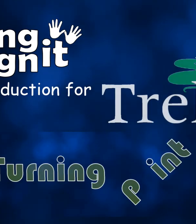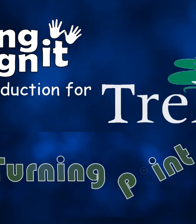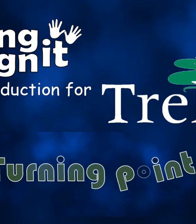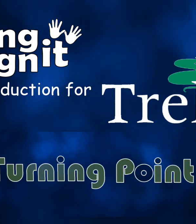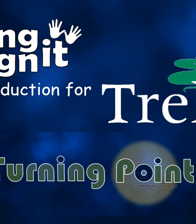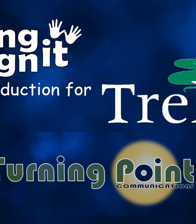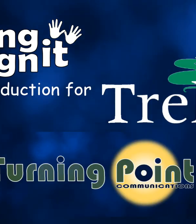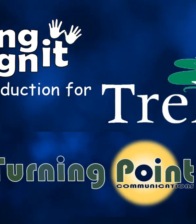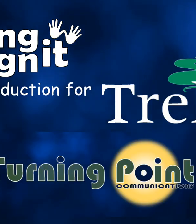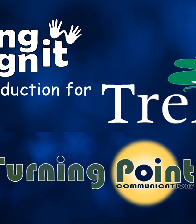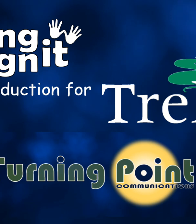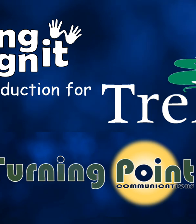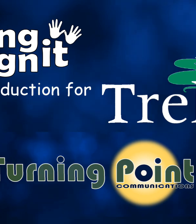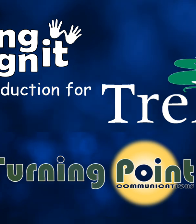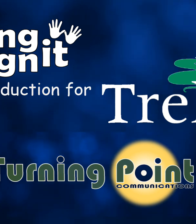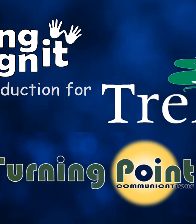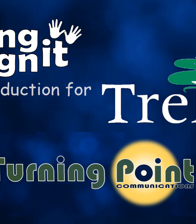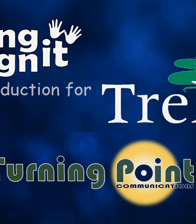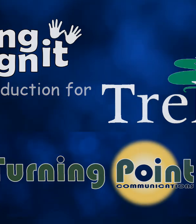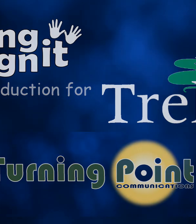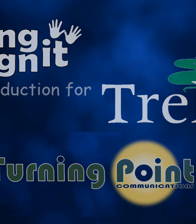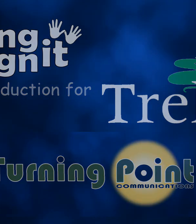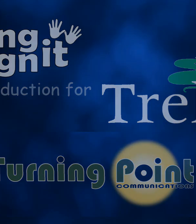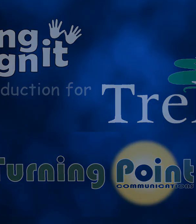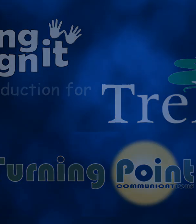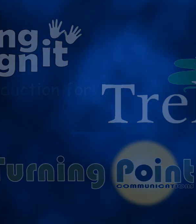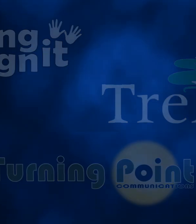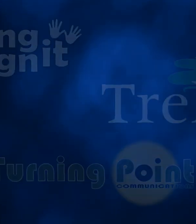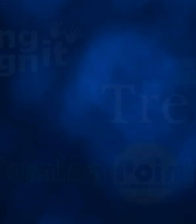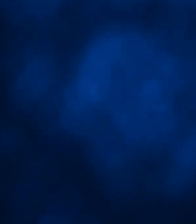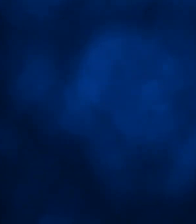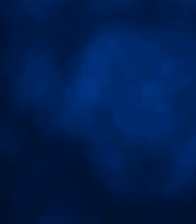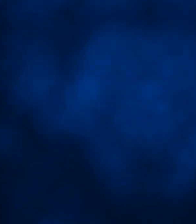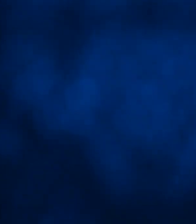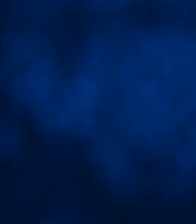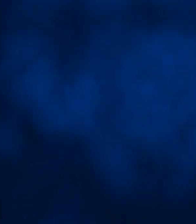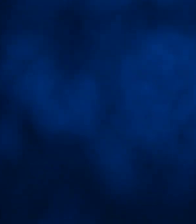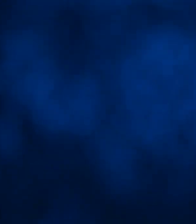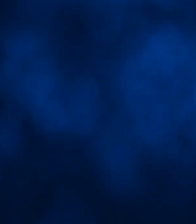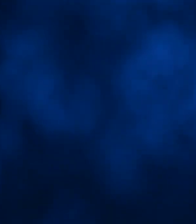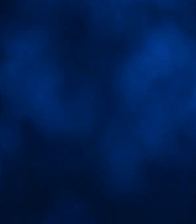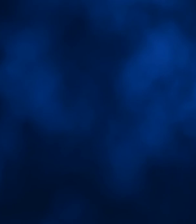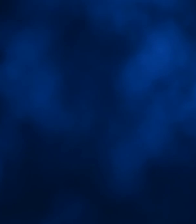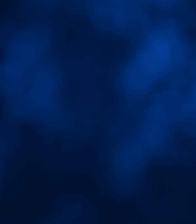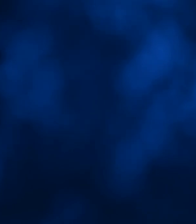We are Sing It and Sign